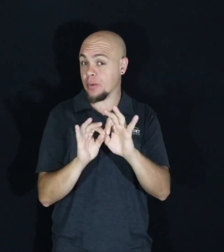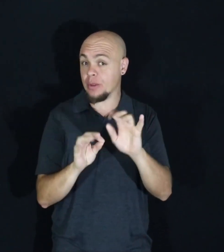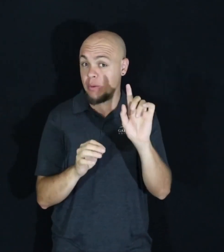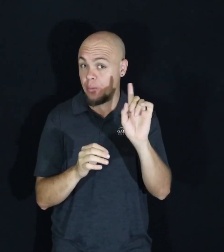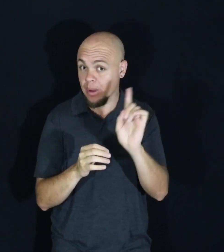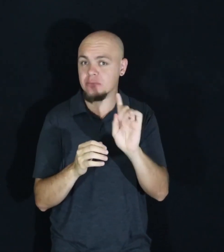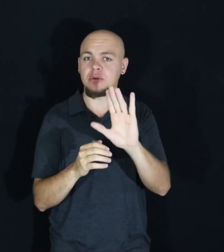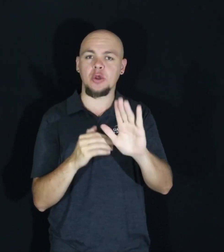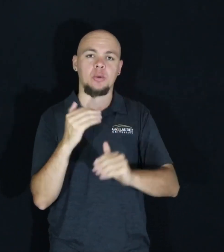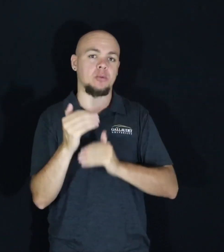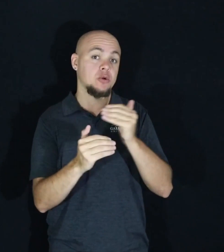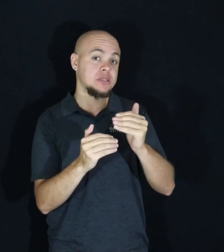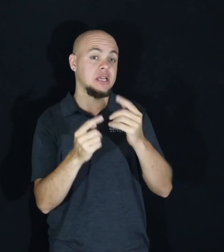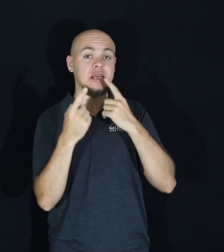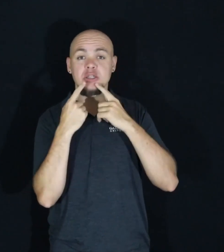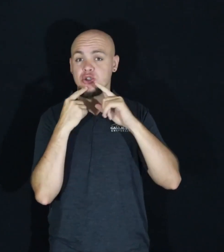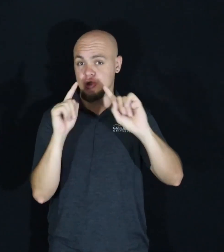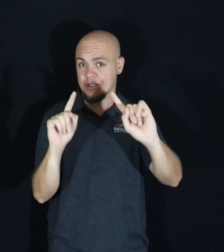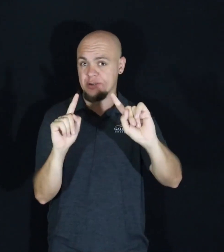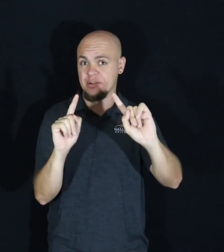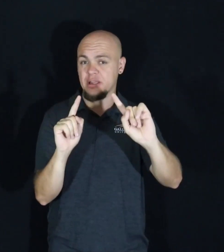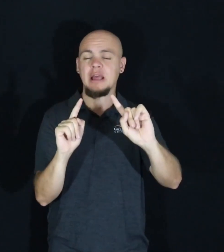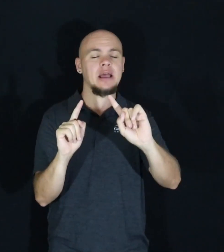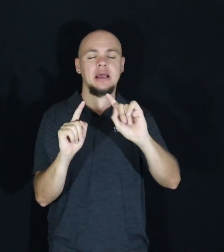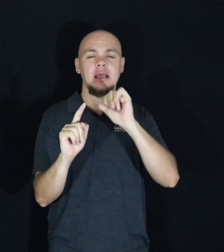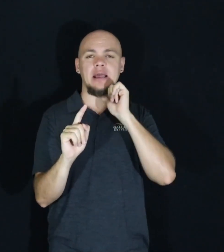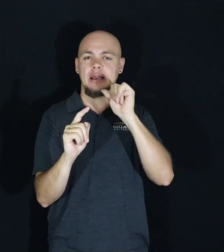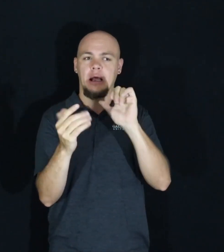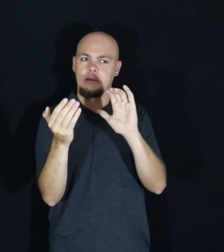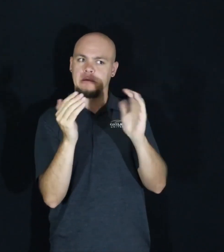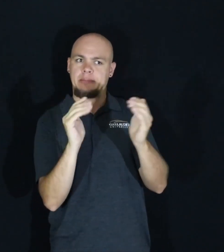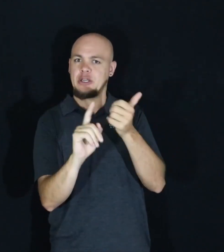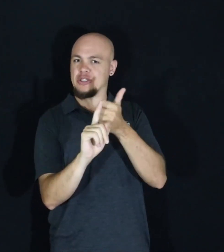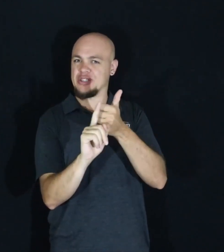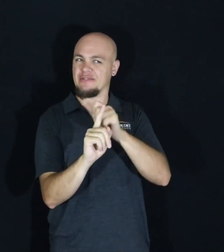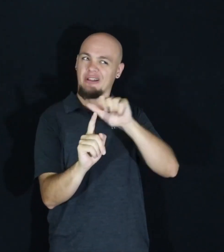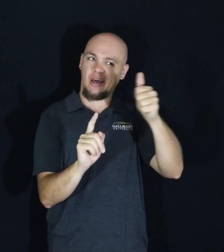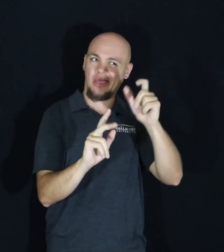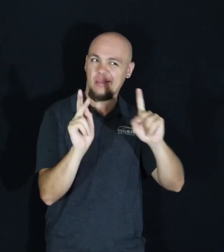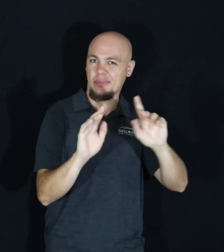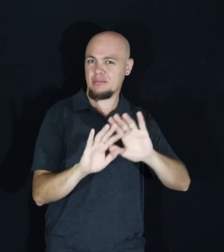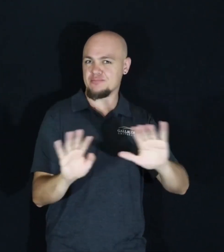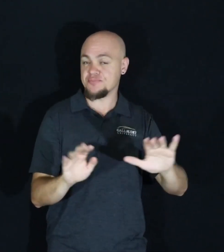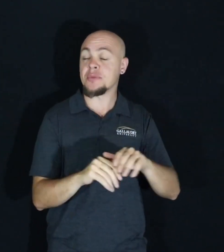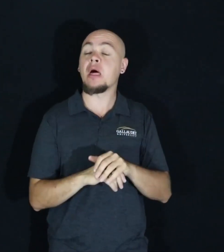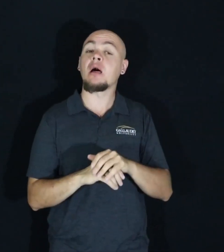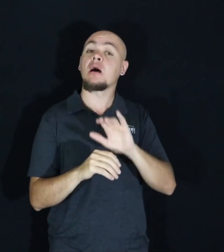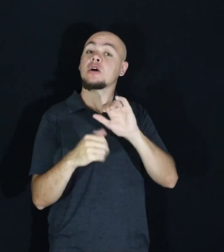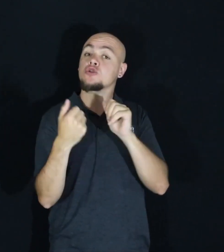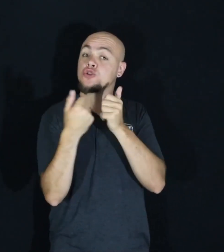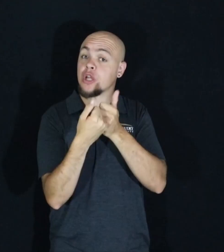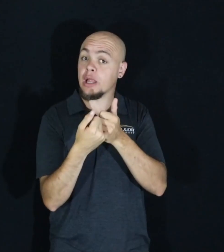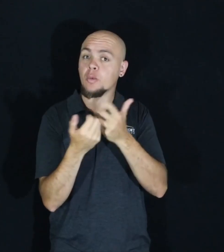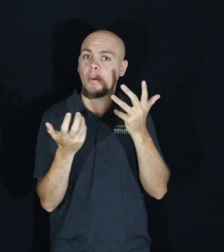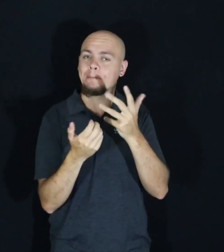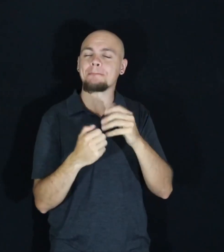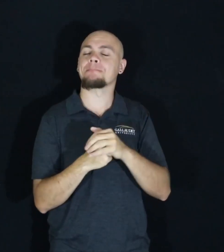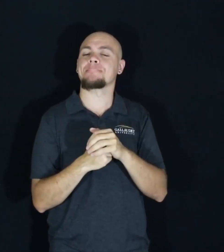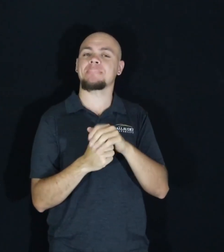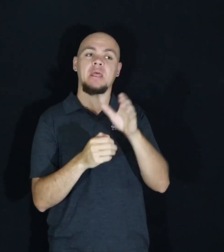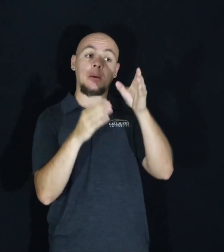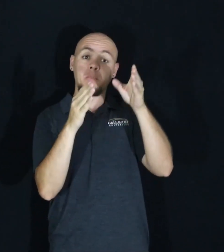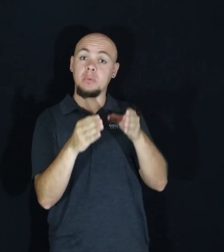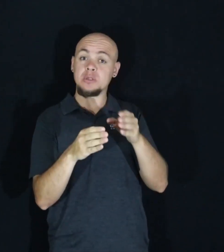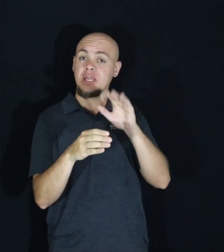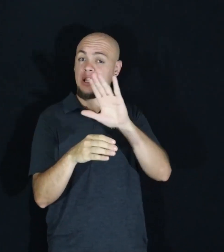progression and your achievements, and rather not in comparing yourself to others. I also challenge you to realize that that person in